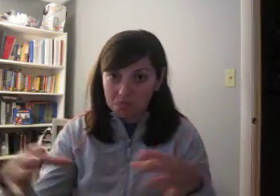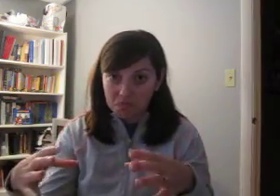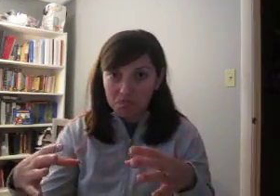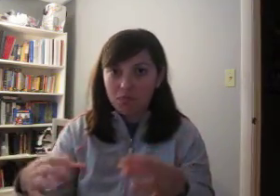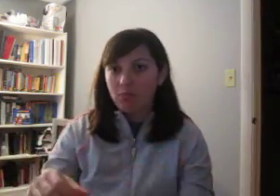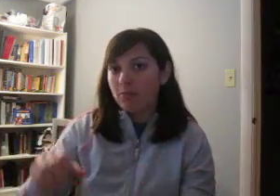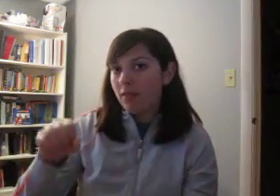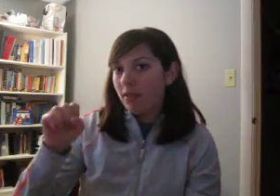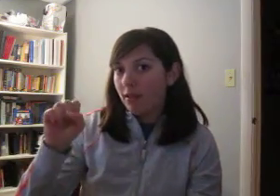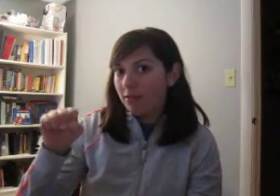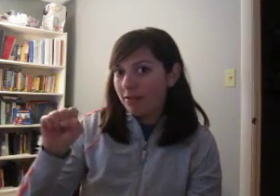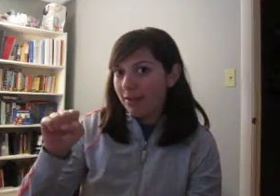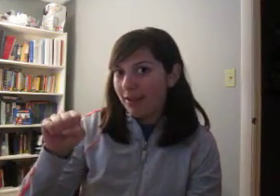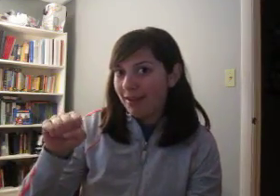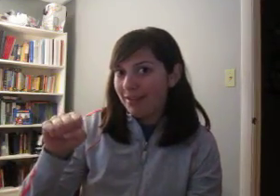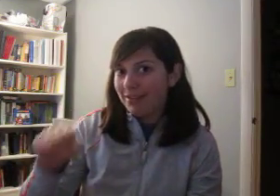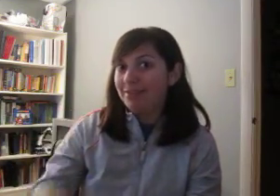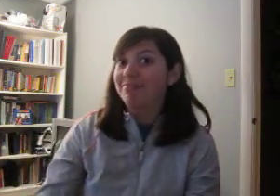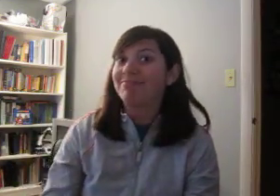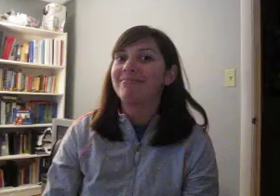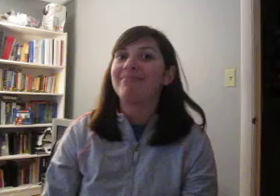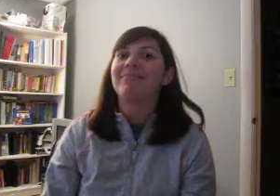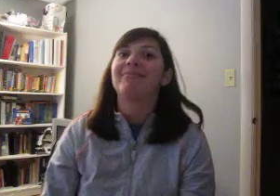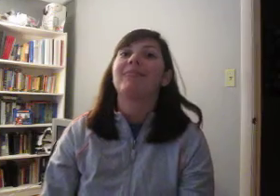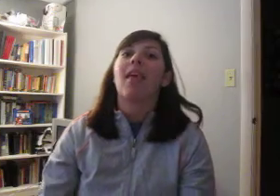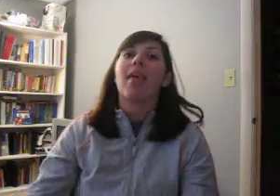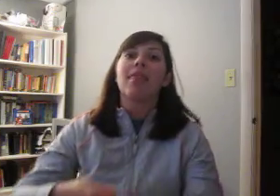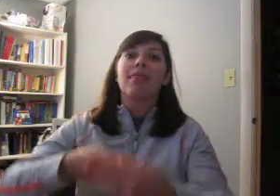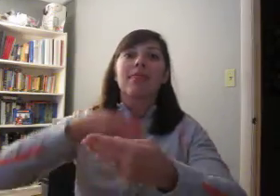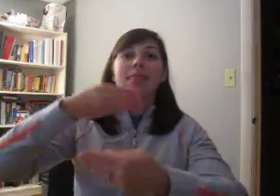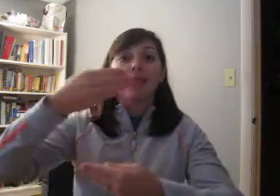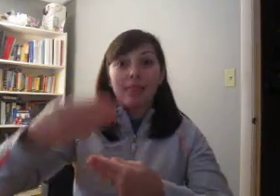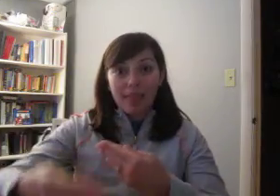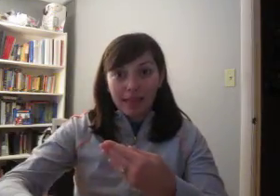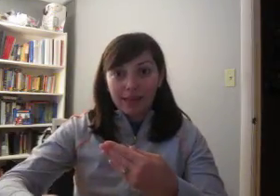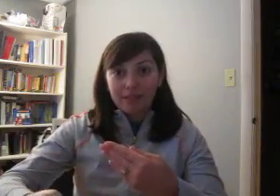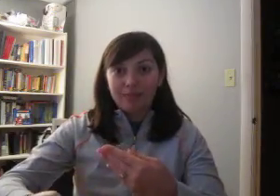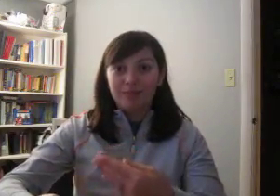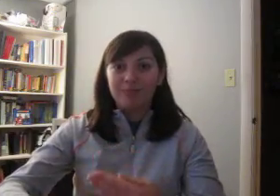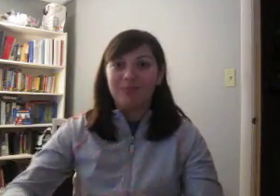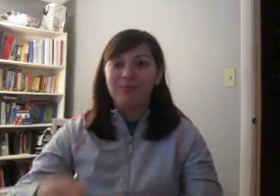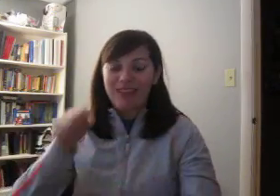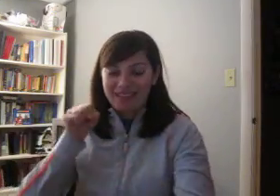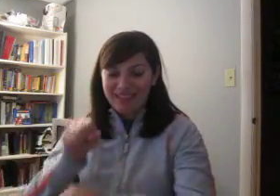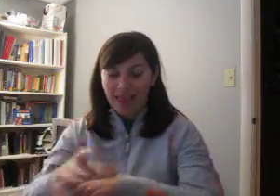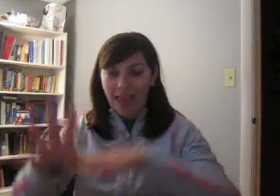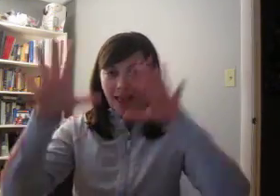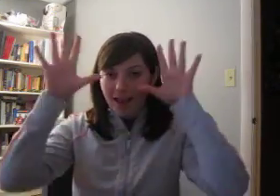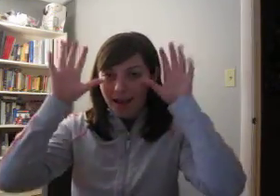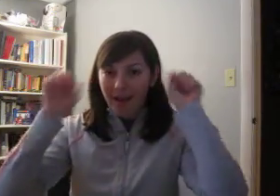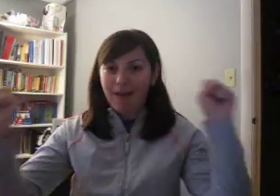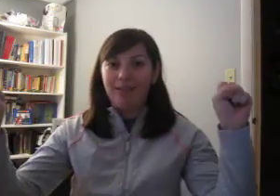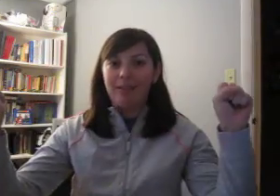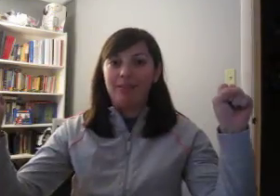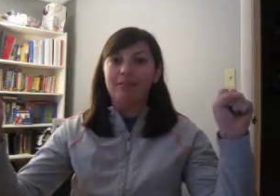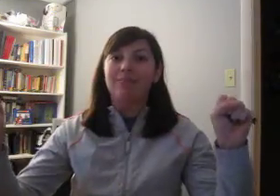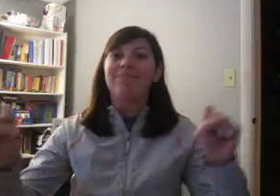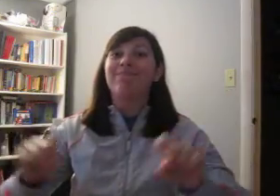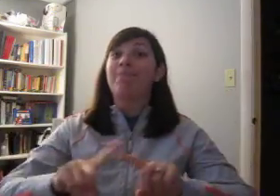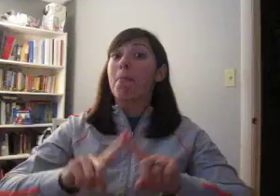then it moves on to the president. But this takes a really long time because